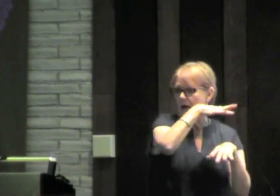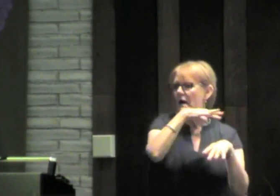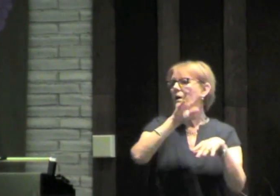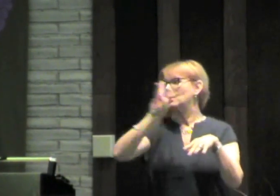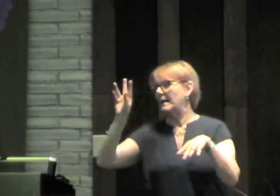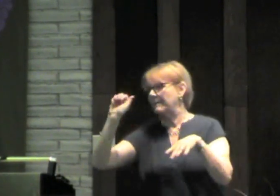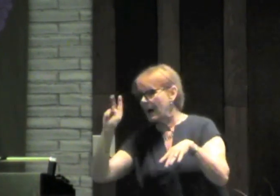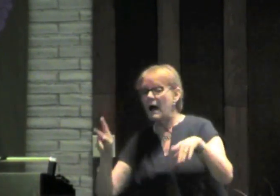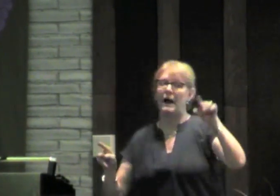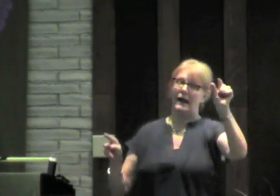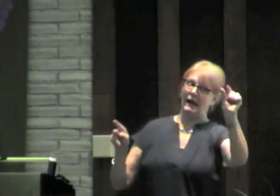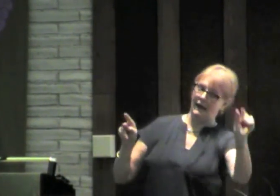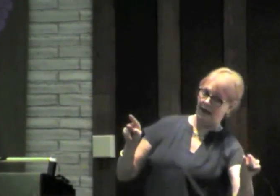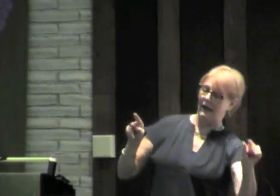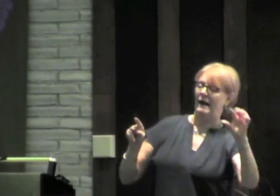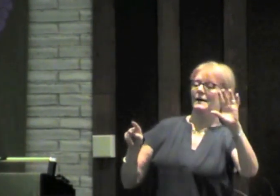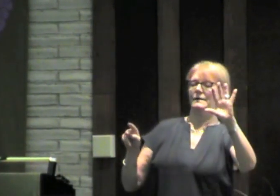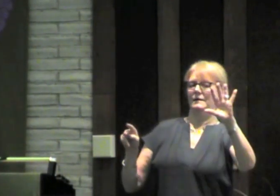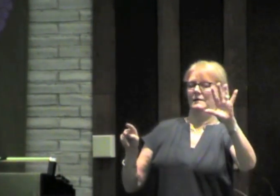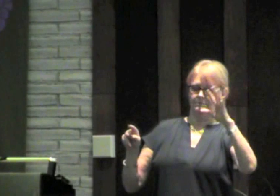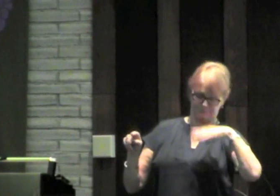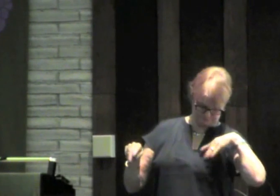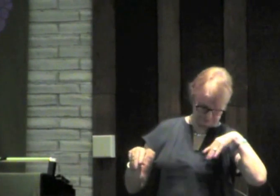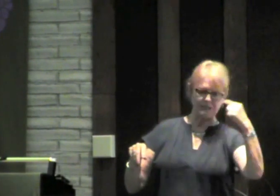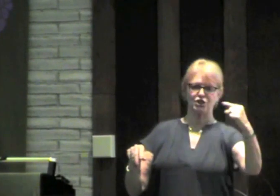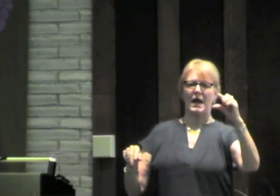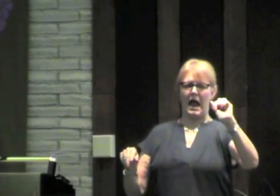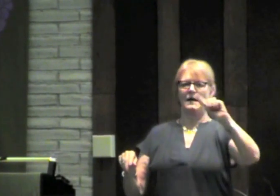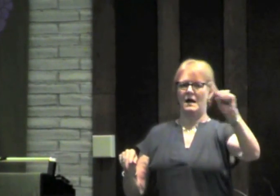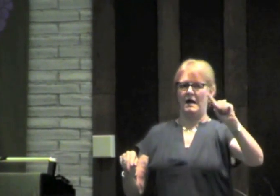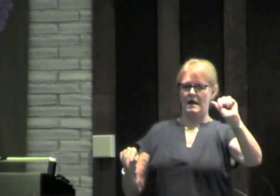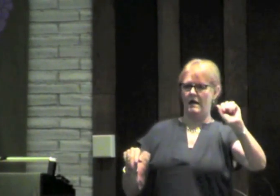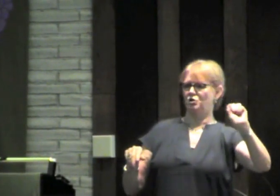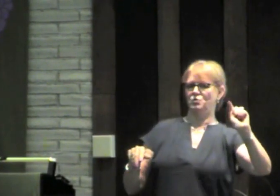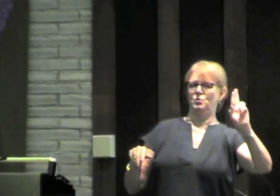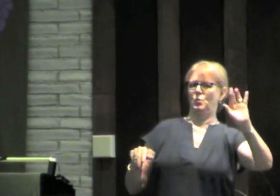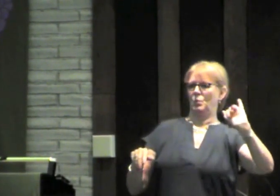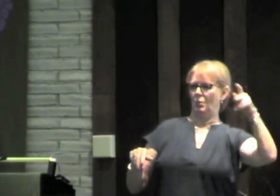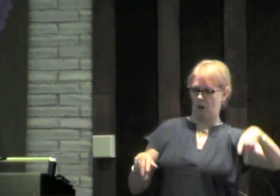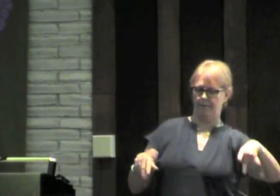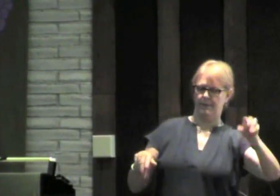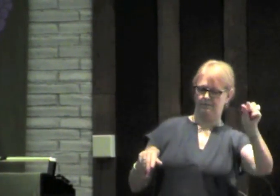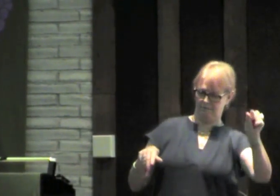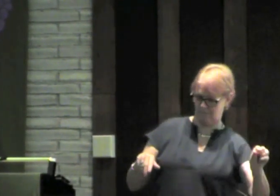media reports about Palestine and the Gaza Strip